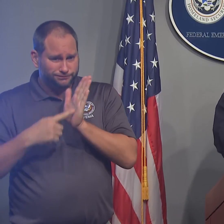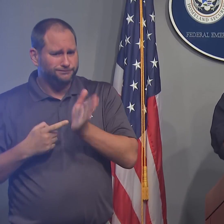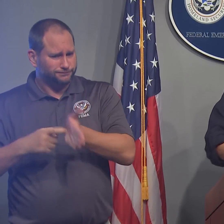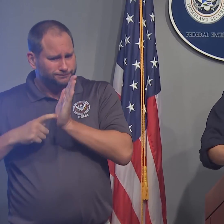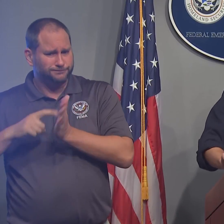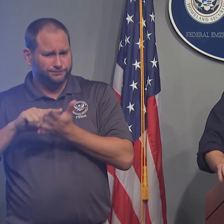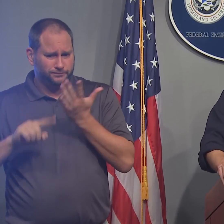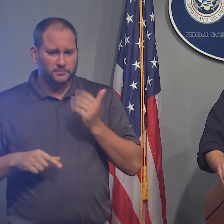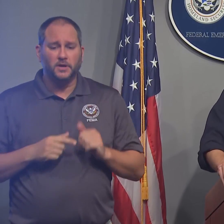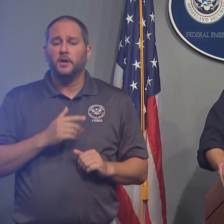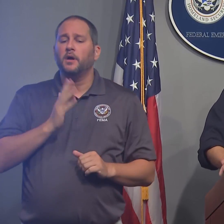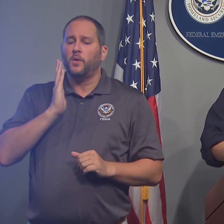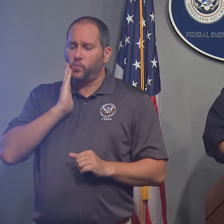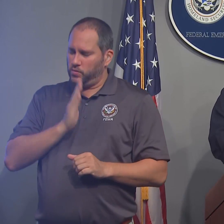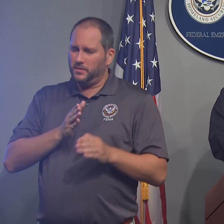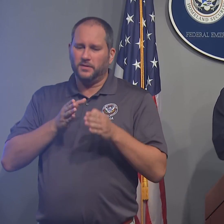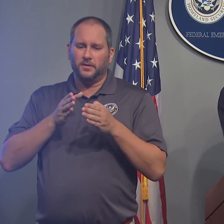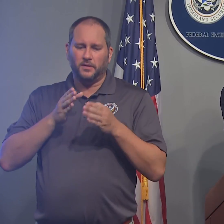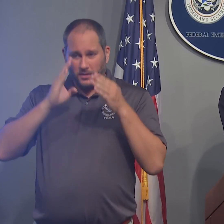so we're going to get to Floyd